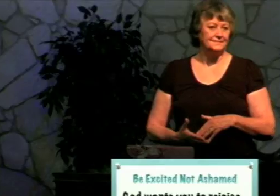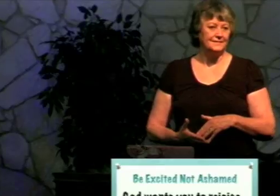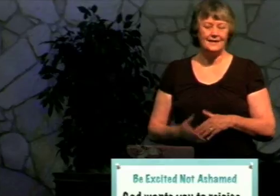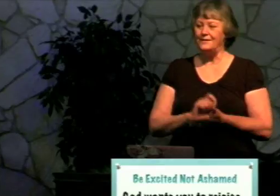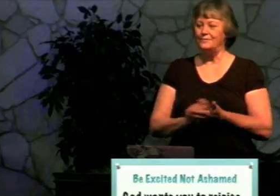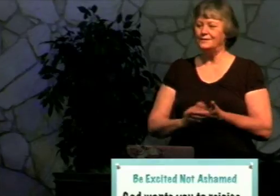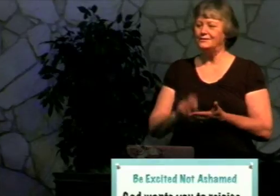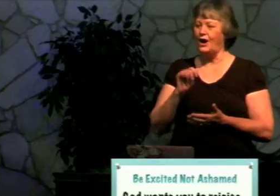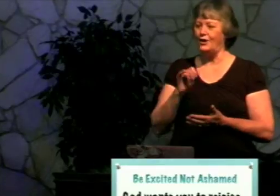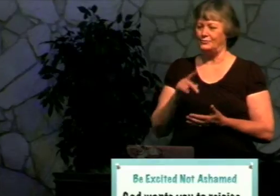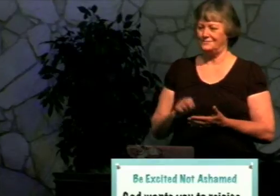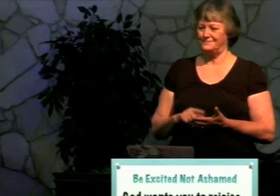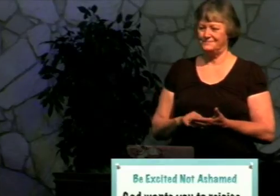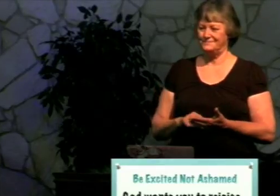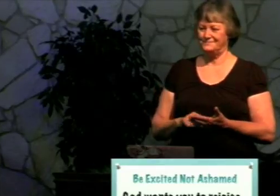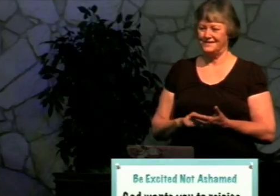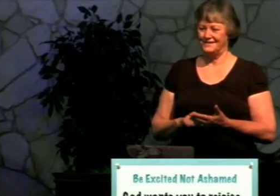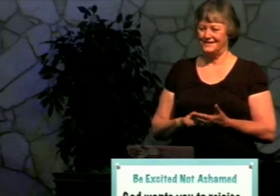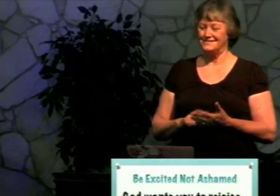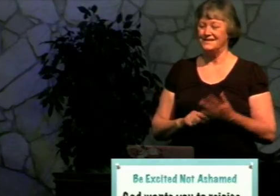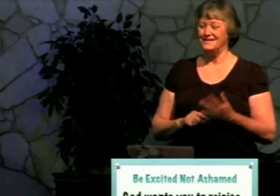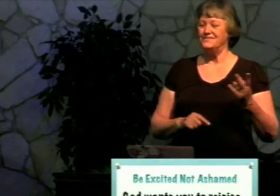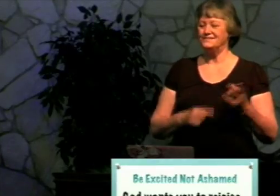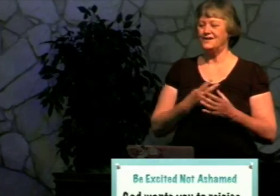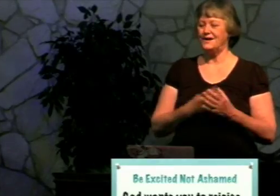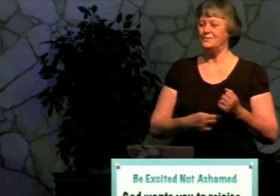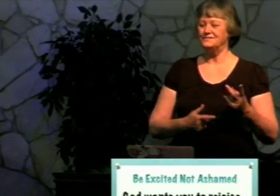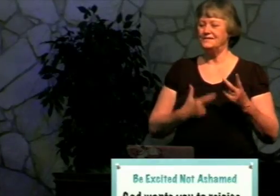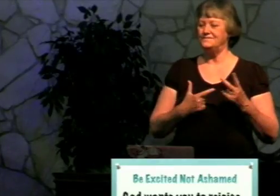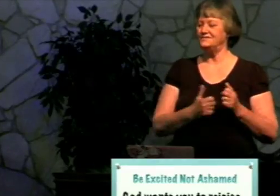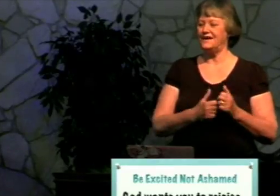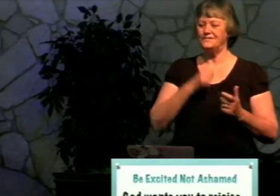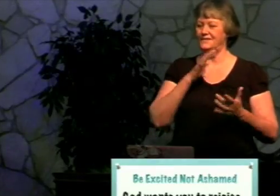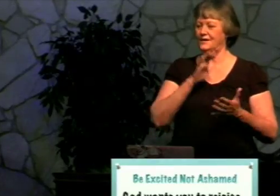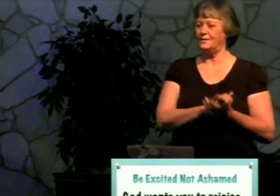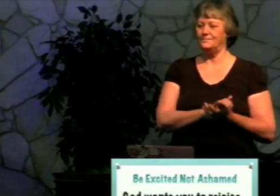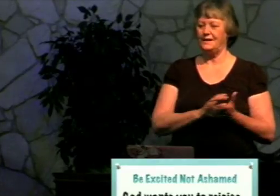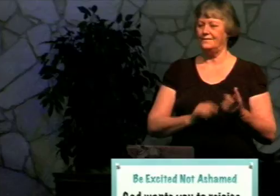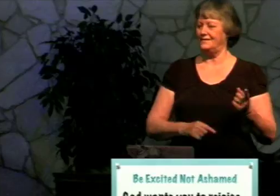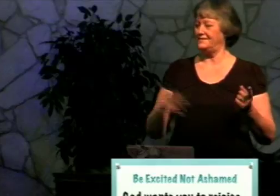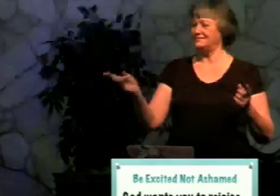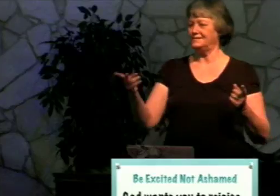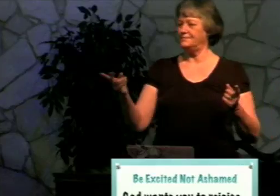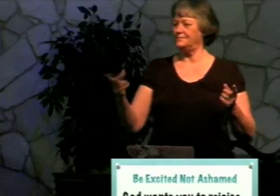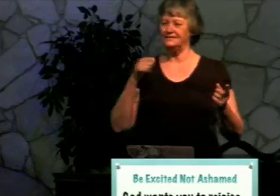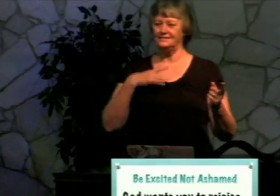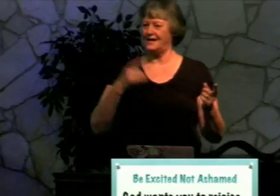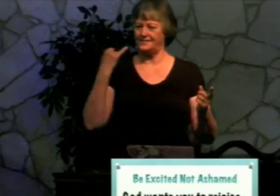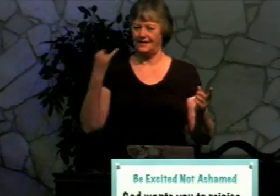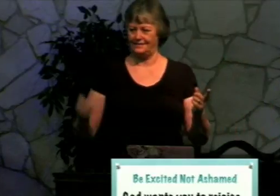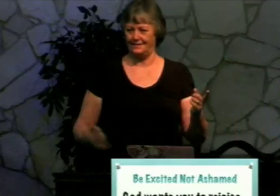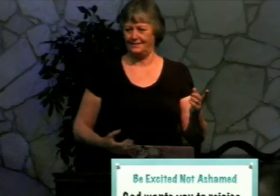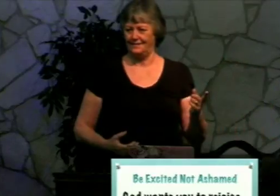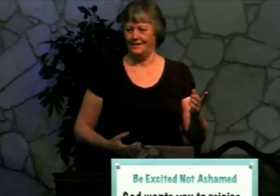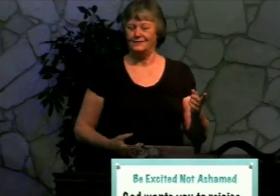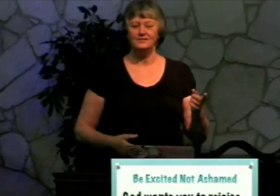$11,000. And they wrote a note. Because this couple was living together and they weren't married, and this couple didn't like that idea. So they